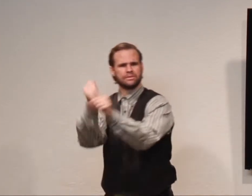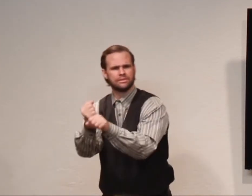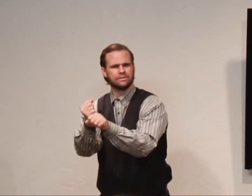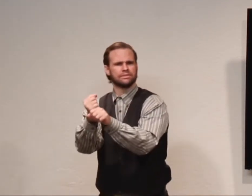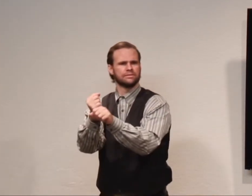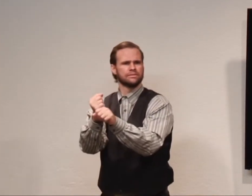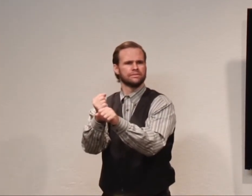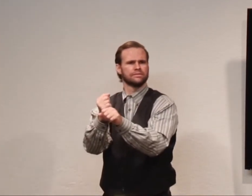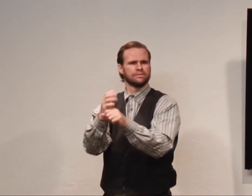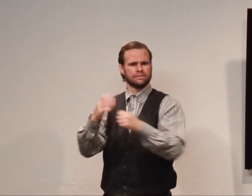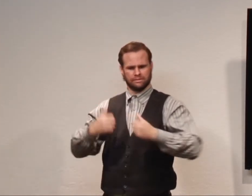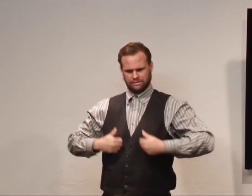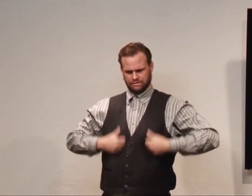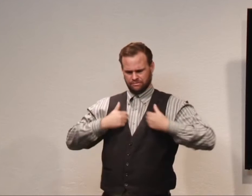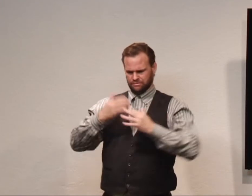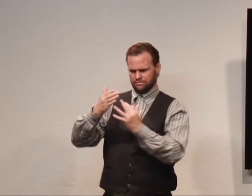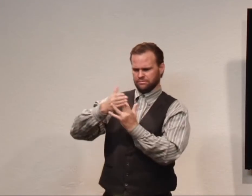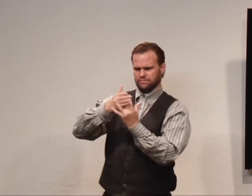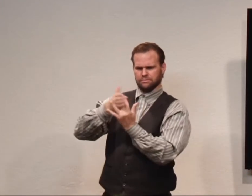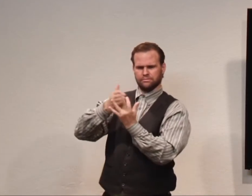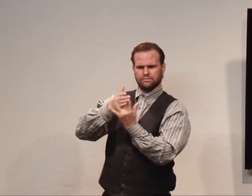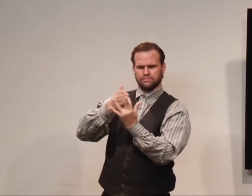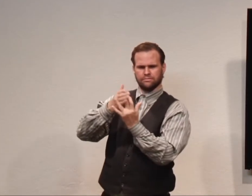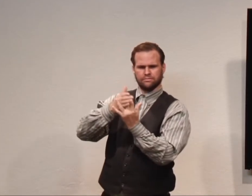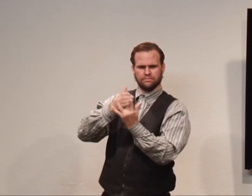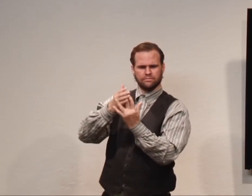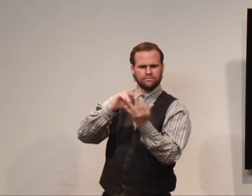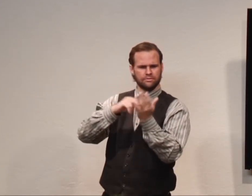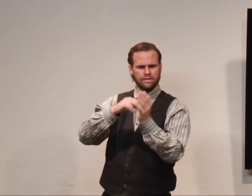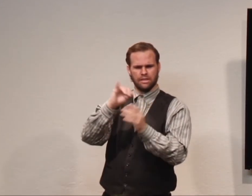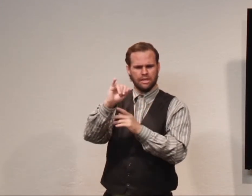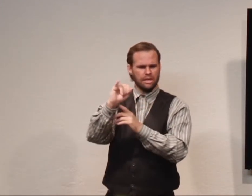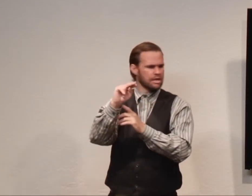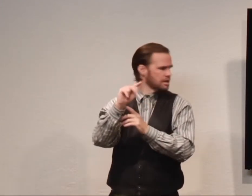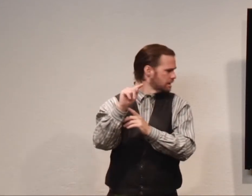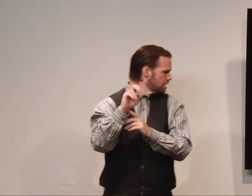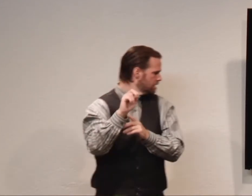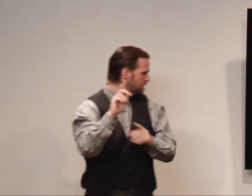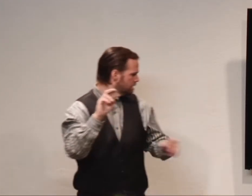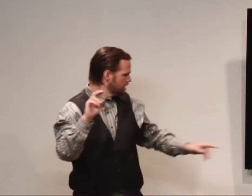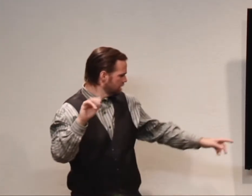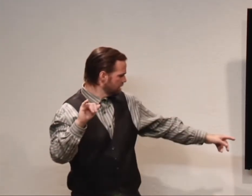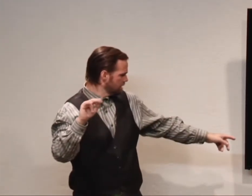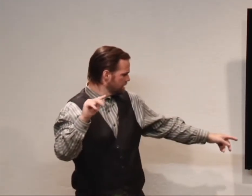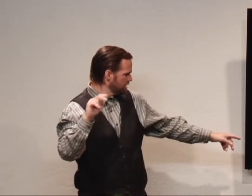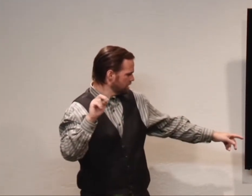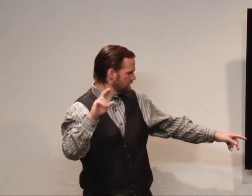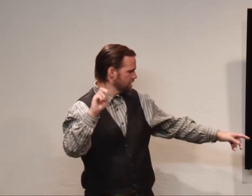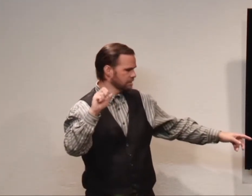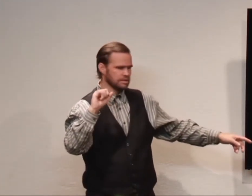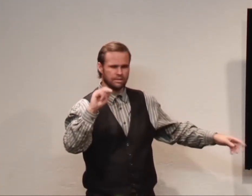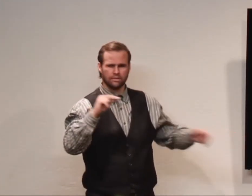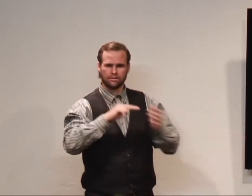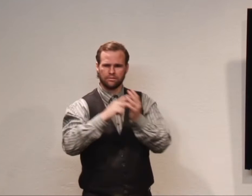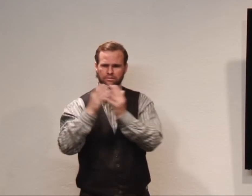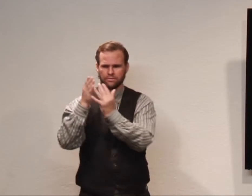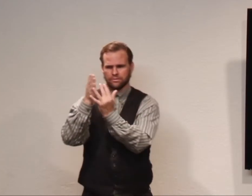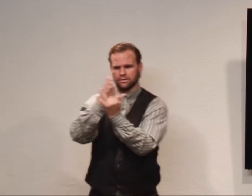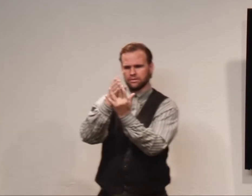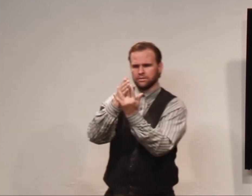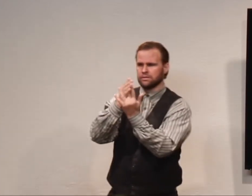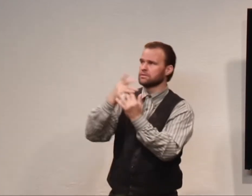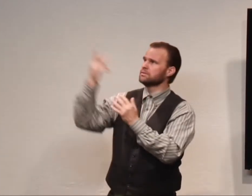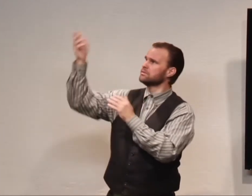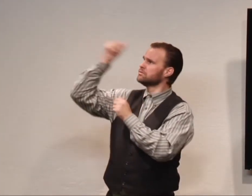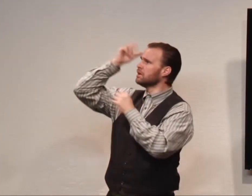you are redeemed. You are made alive. It says, "Therefore, he is also to save forever those